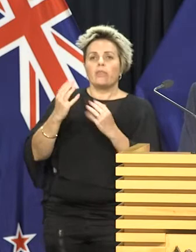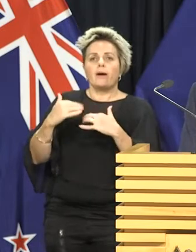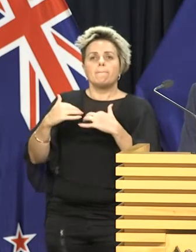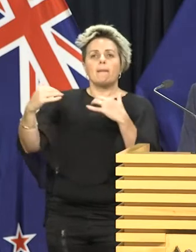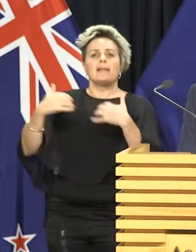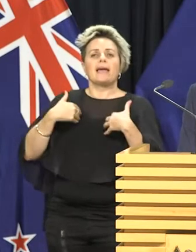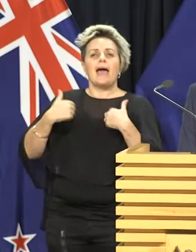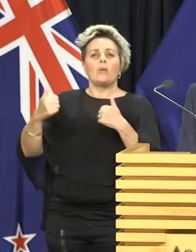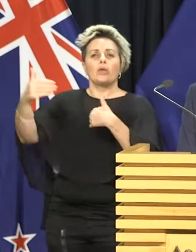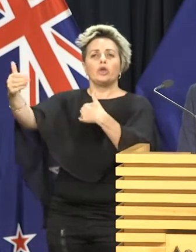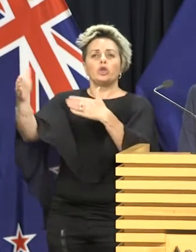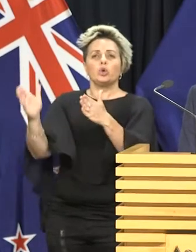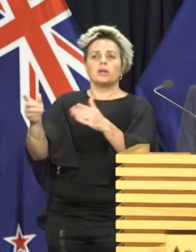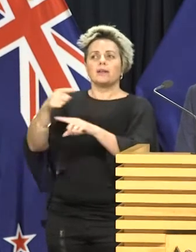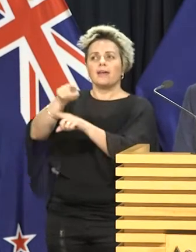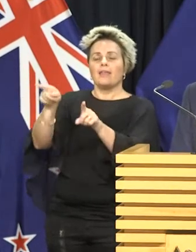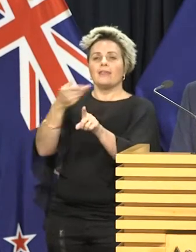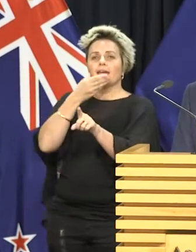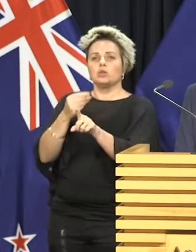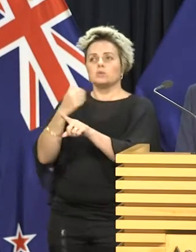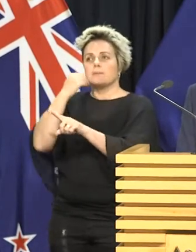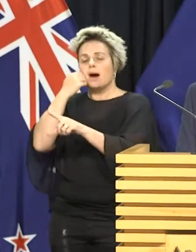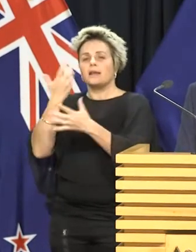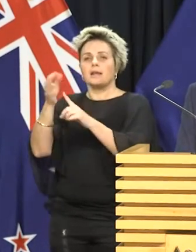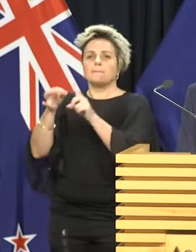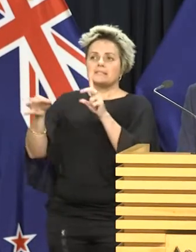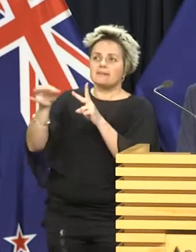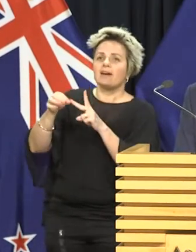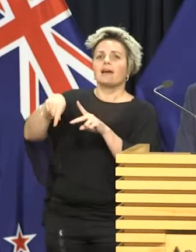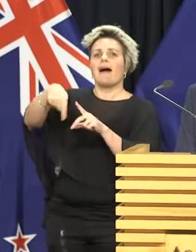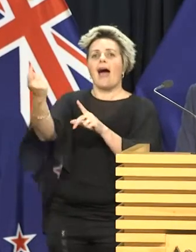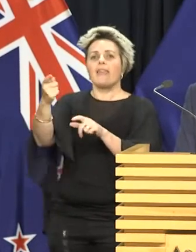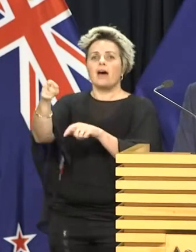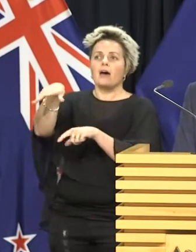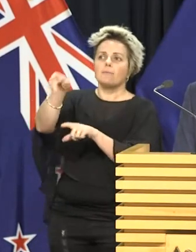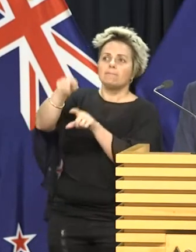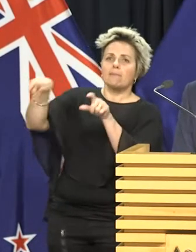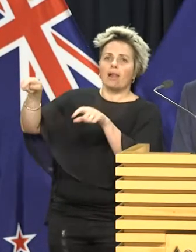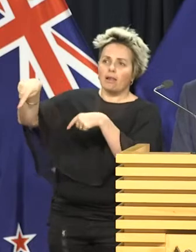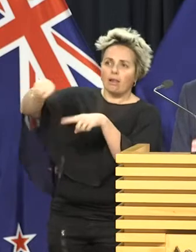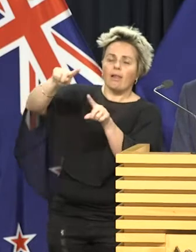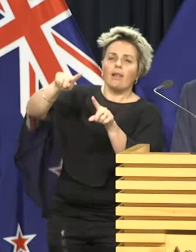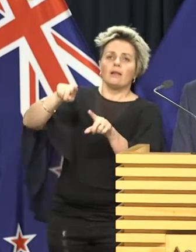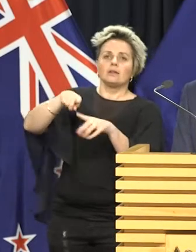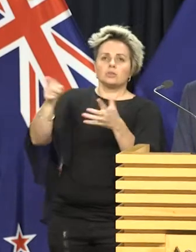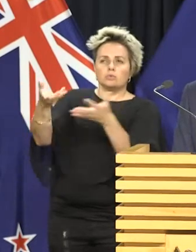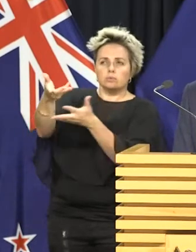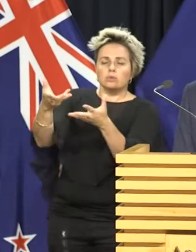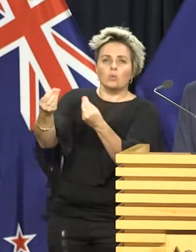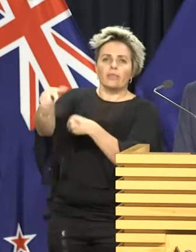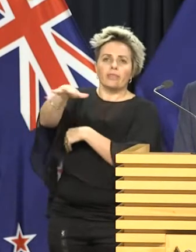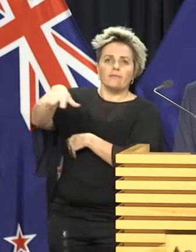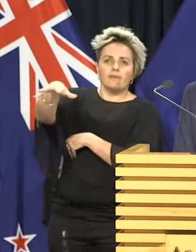and usually they use local Maori and or Pacific or other providers to support that, and so there's a well